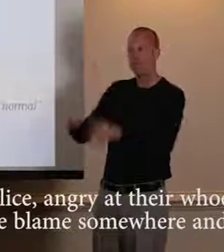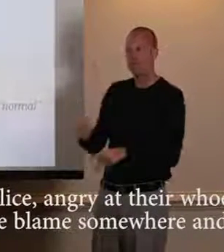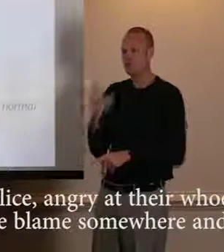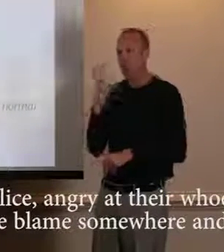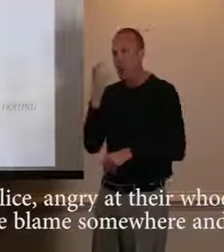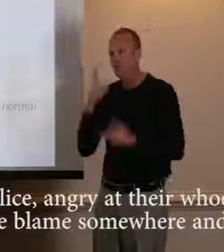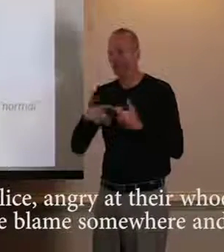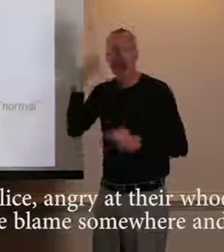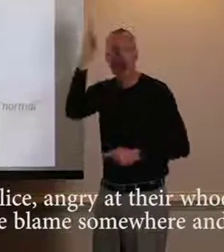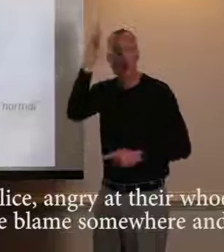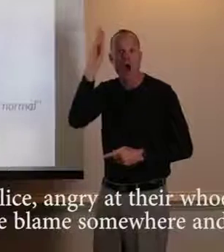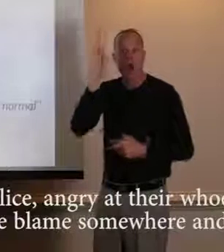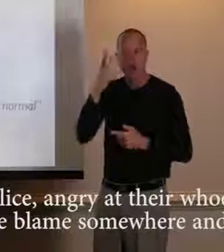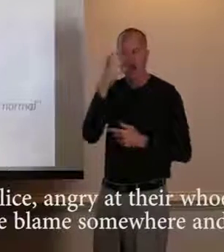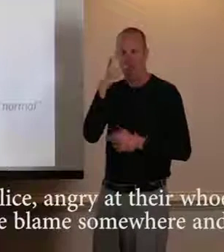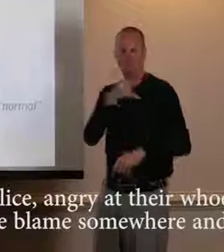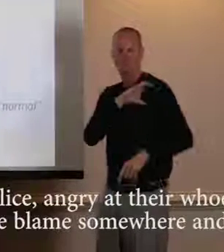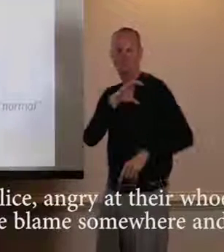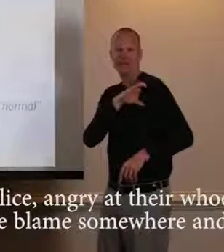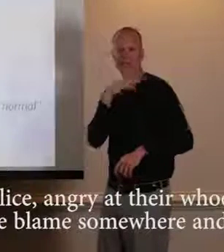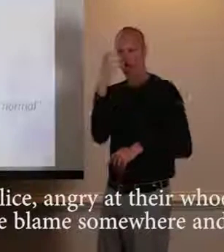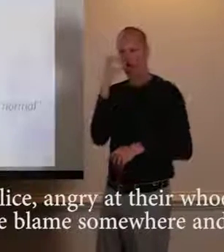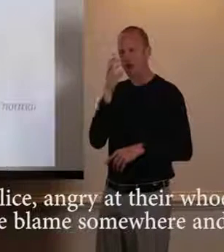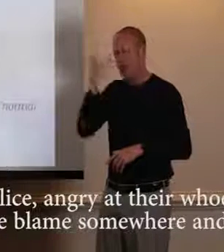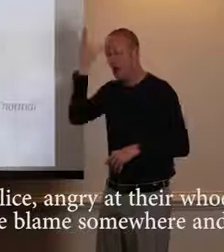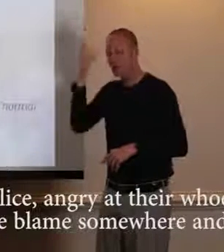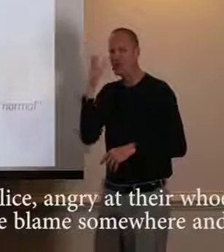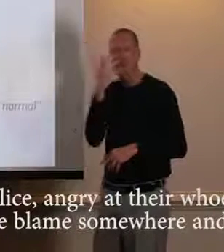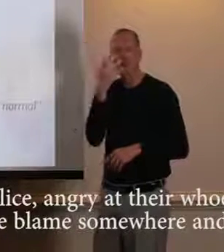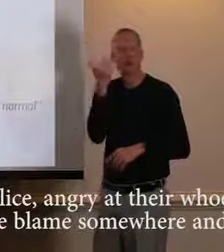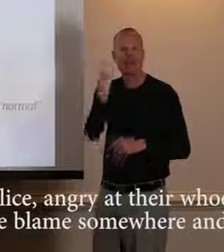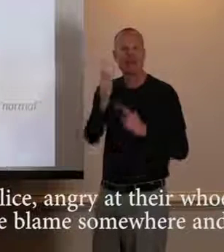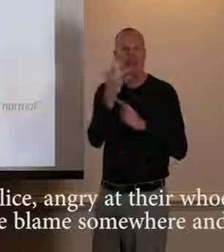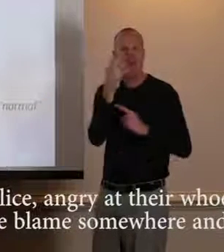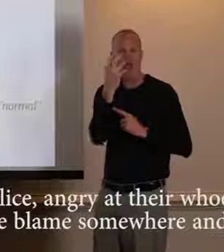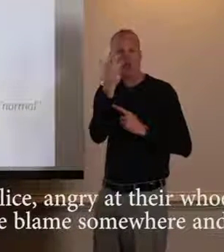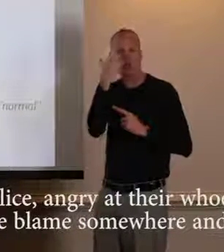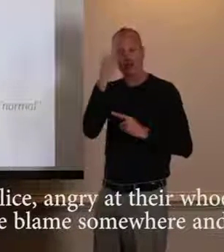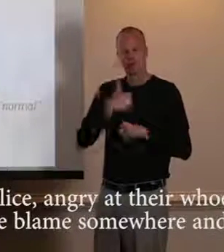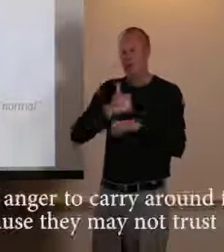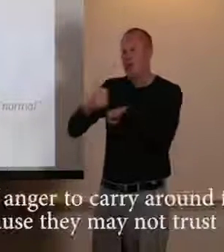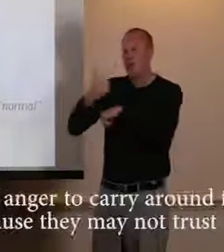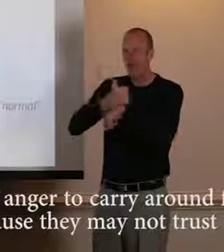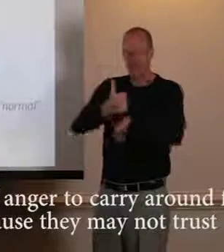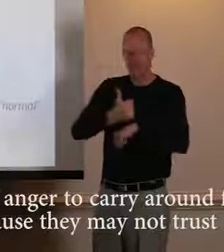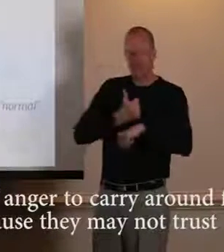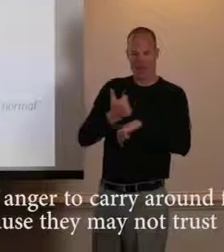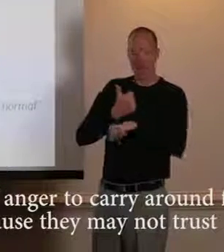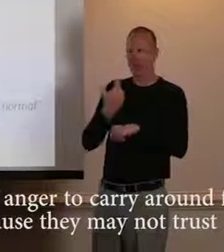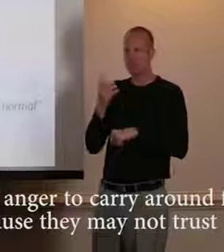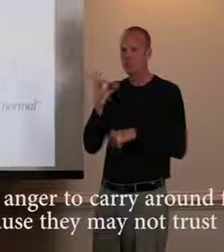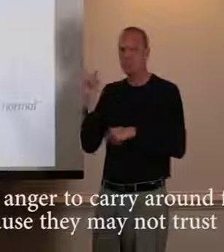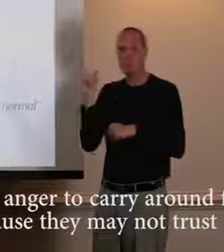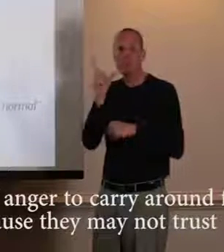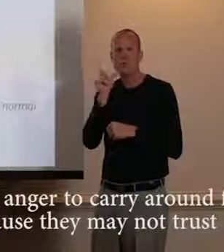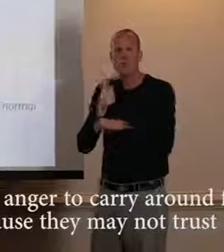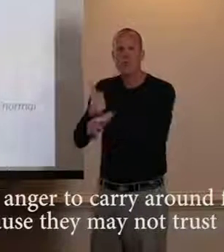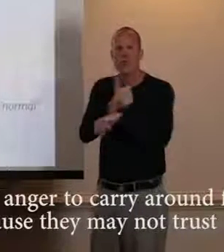at the police, angry at their whoever, because, you want to place the blame somewhere, and that's hard. And that's a lot of anger to carry around from